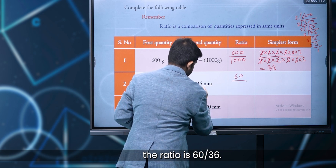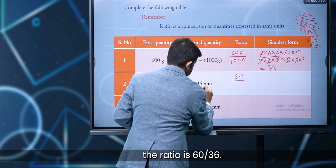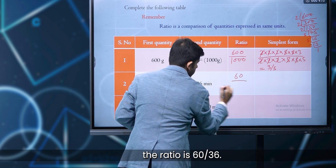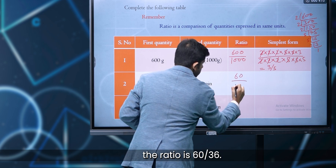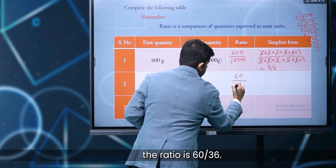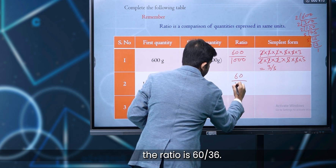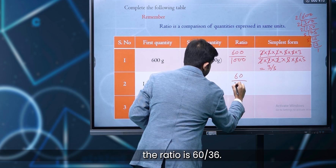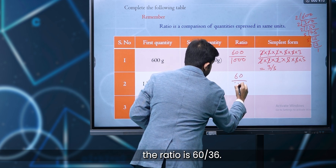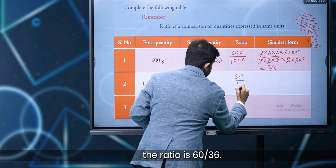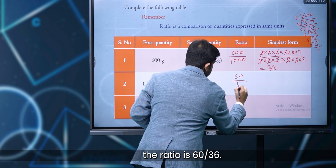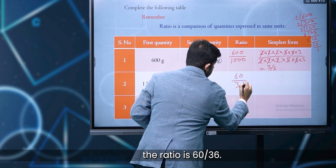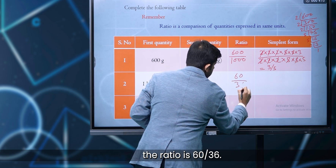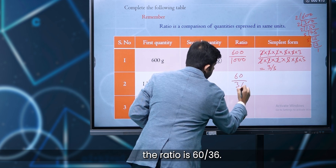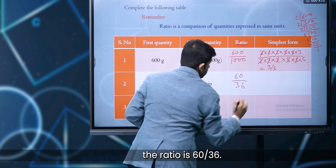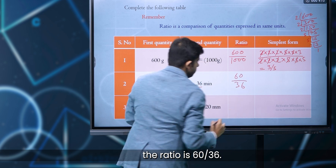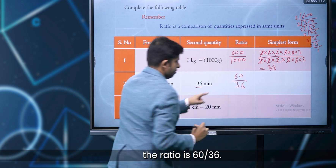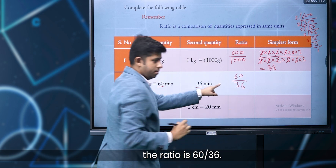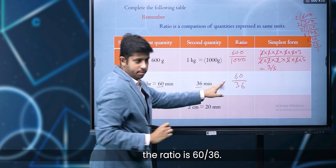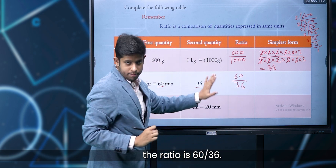is 60 by 36.